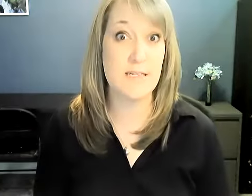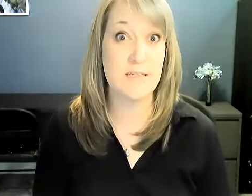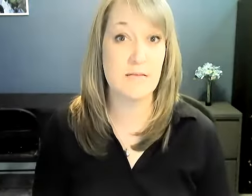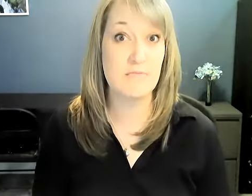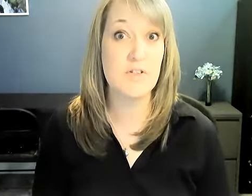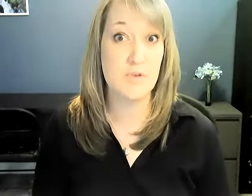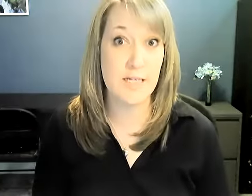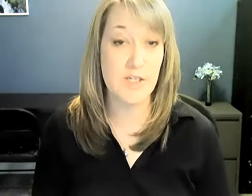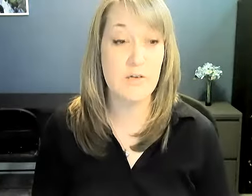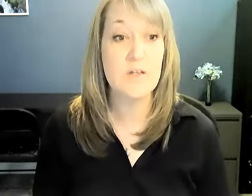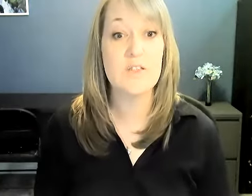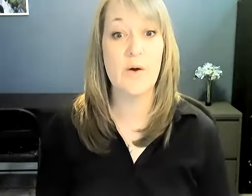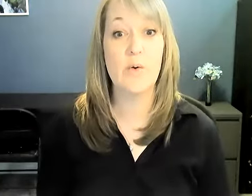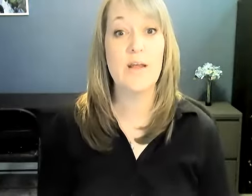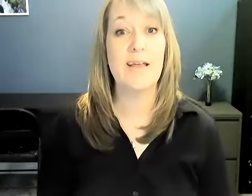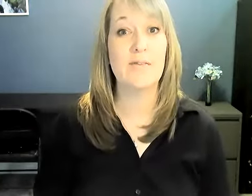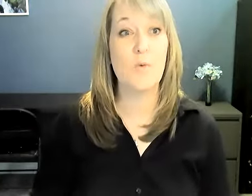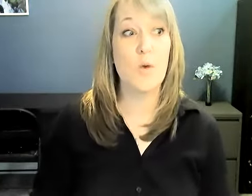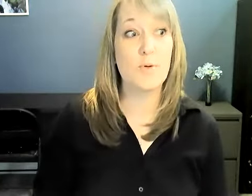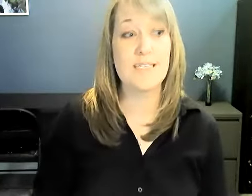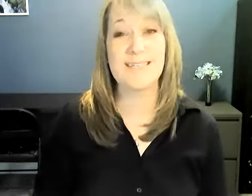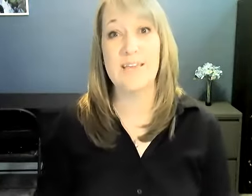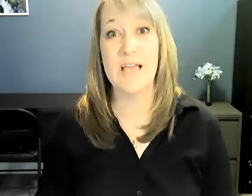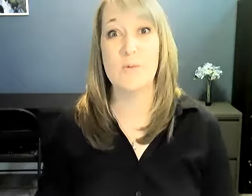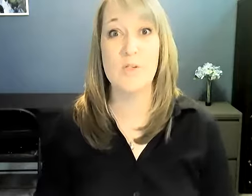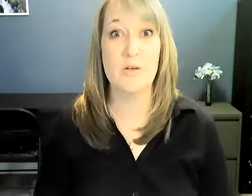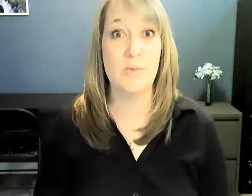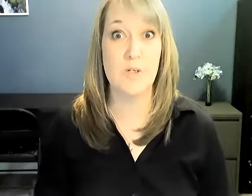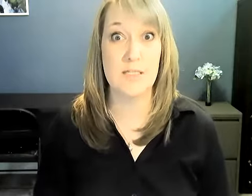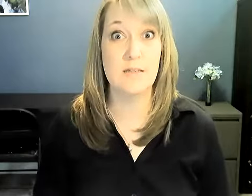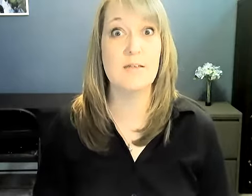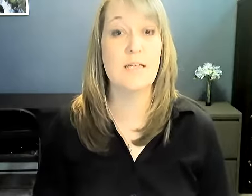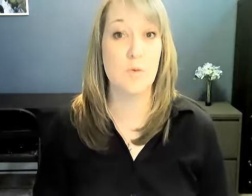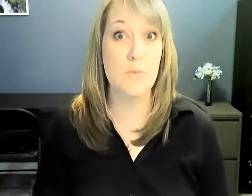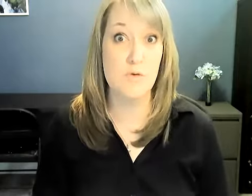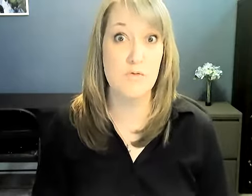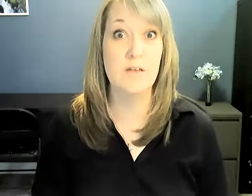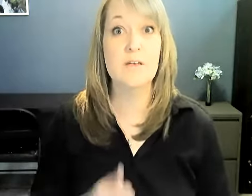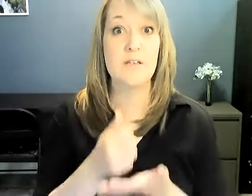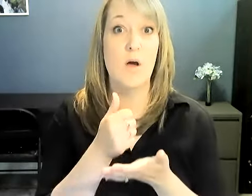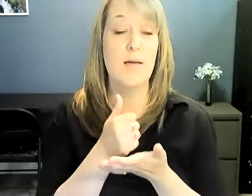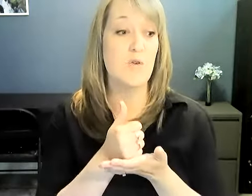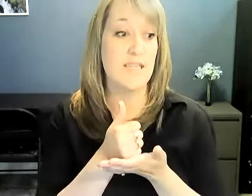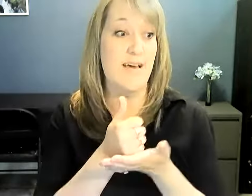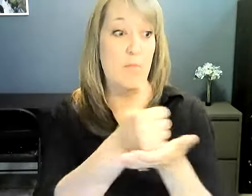is directional. So if one person is giving help to another person, it will move. So I'm going to help